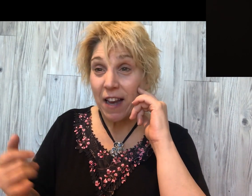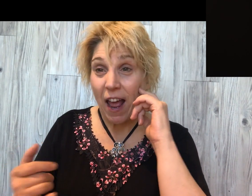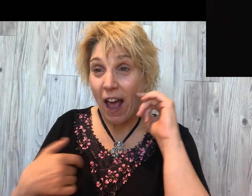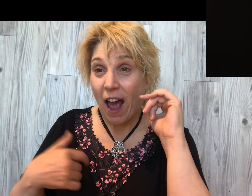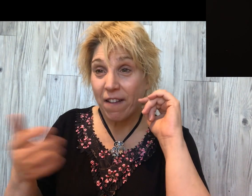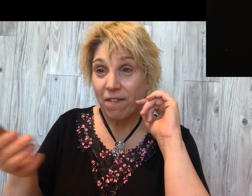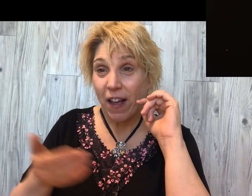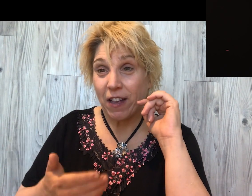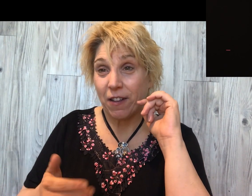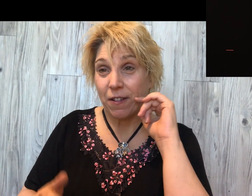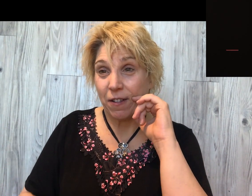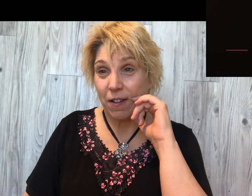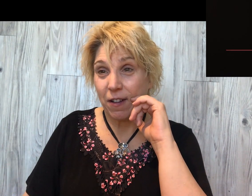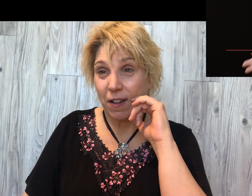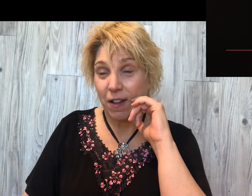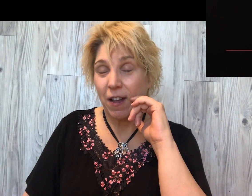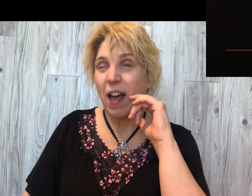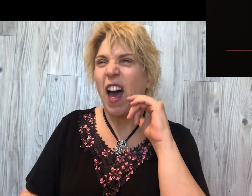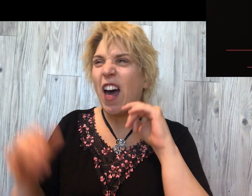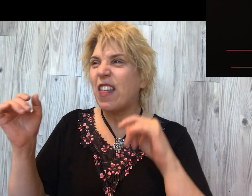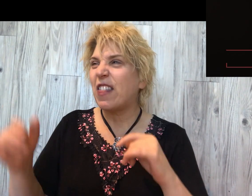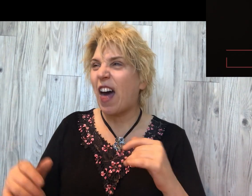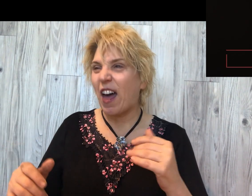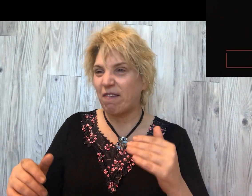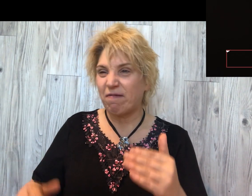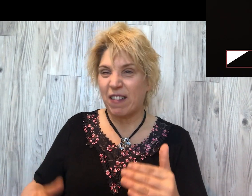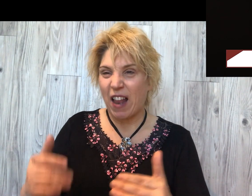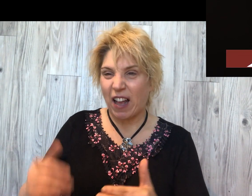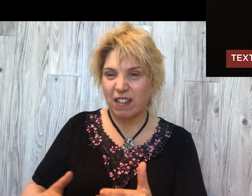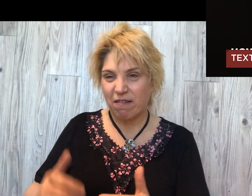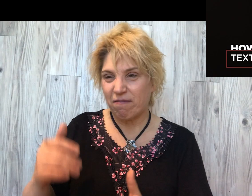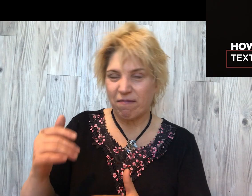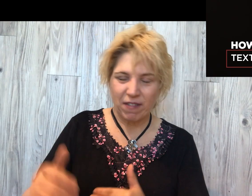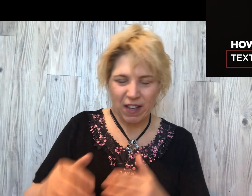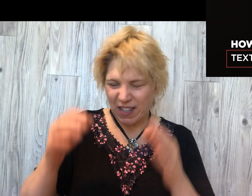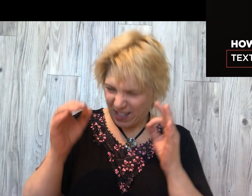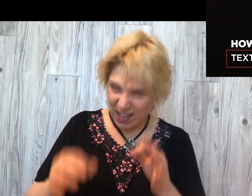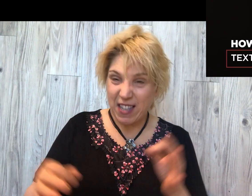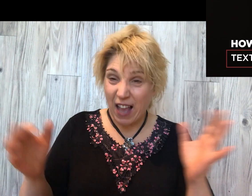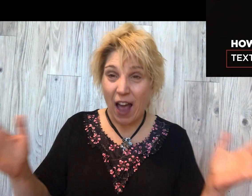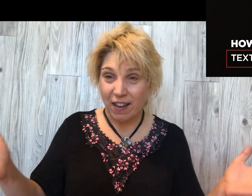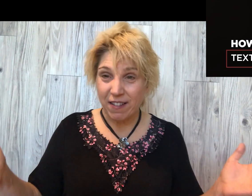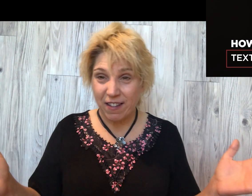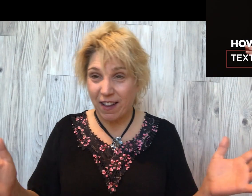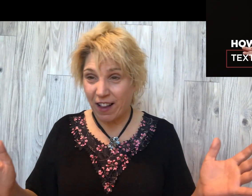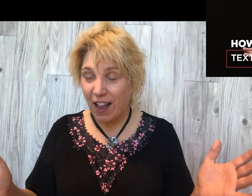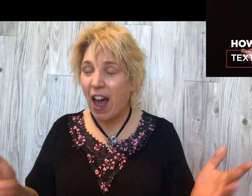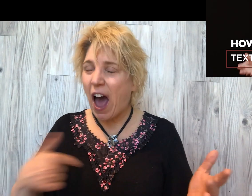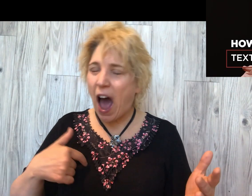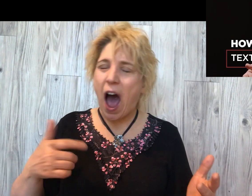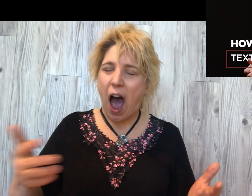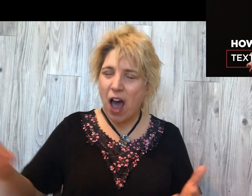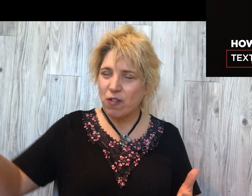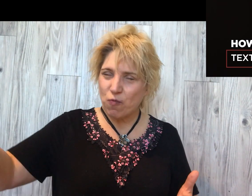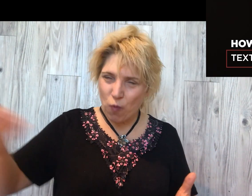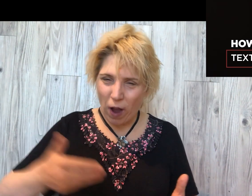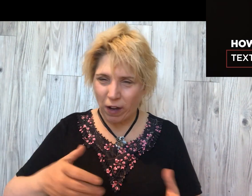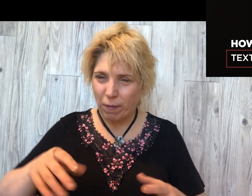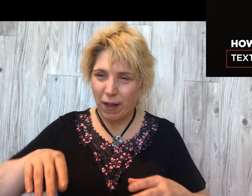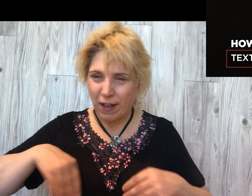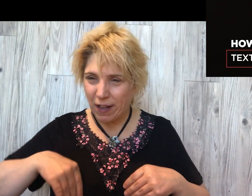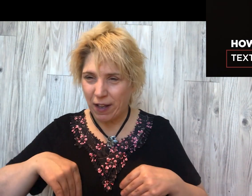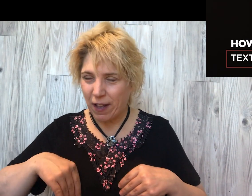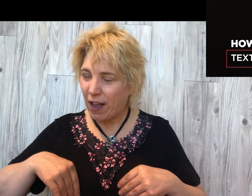you to take that kind of step, to make that kind of decision that says, I welcome and